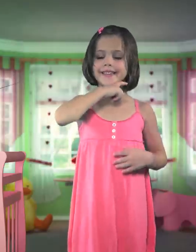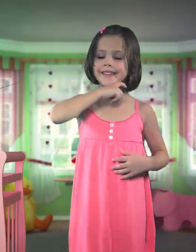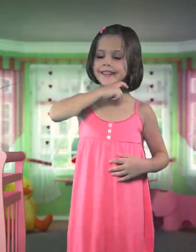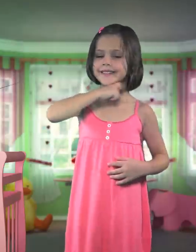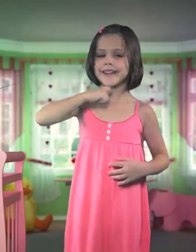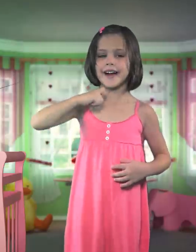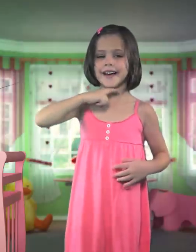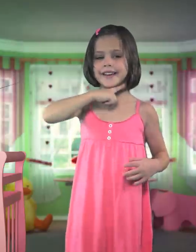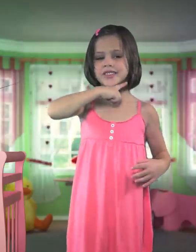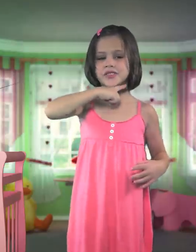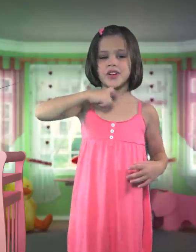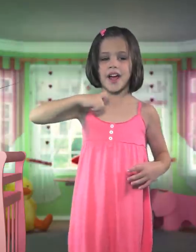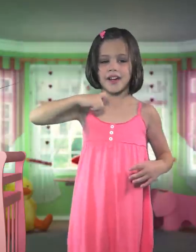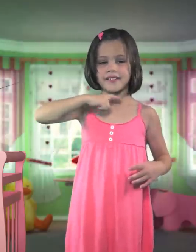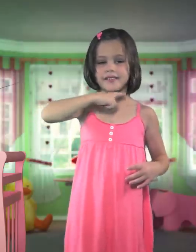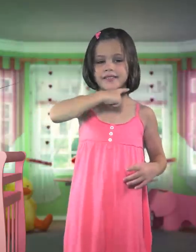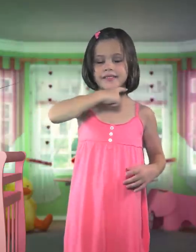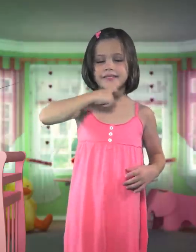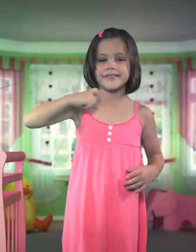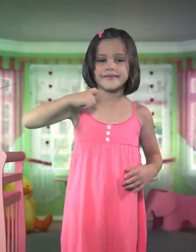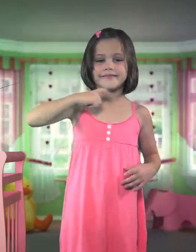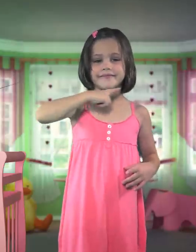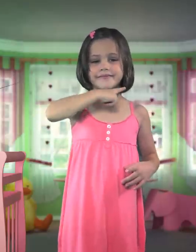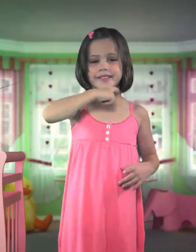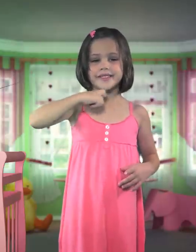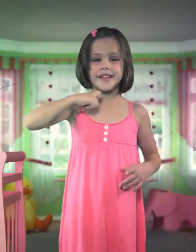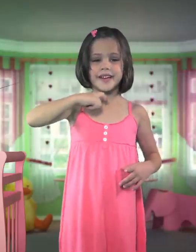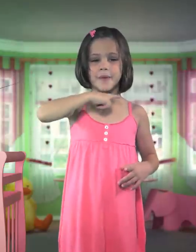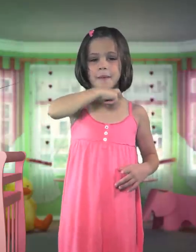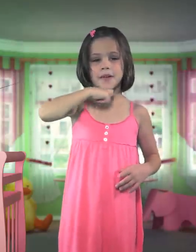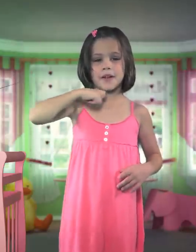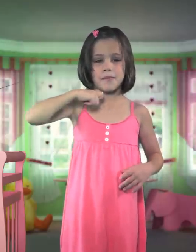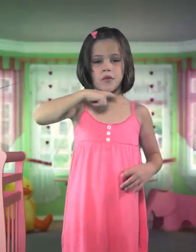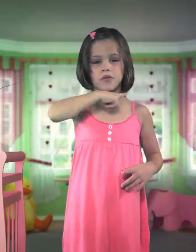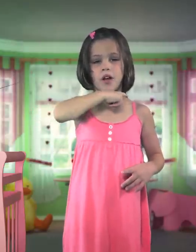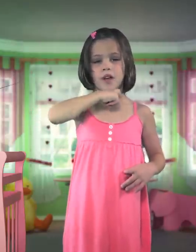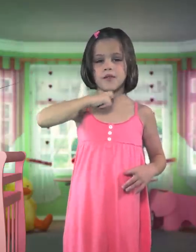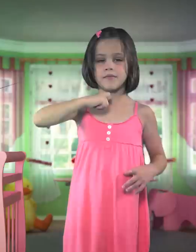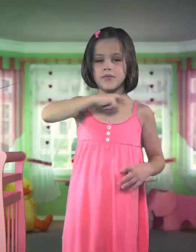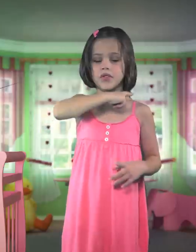This sign is dry. Just like you're wiping your mouth dry. Dry.